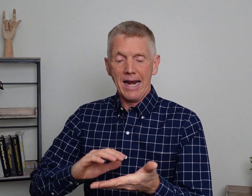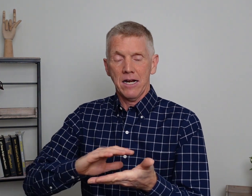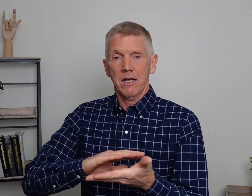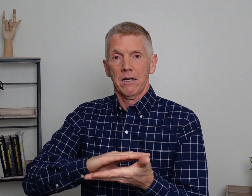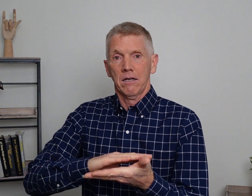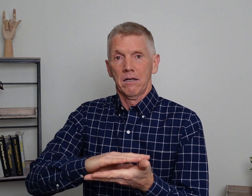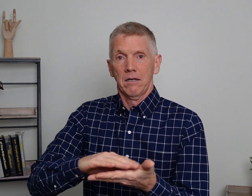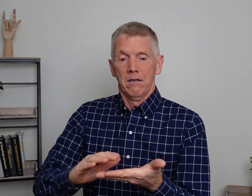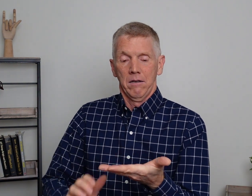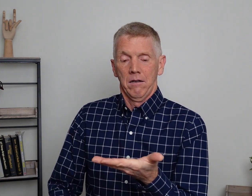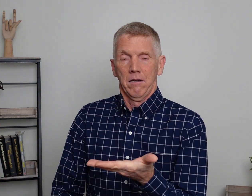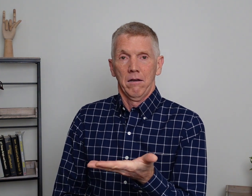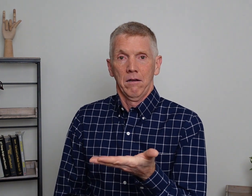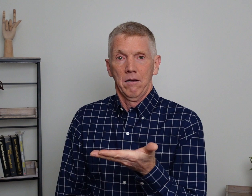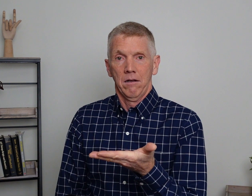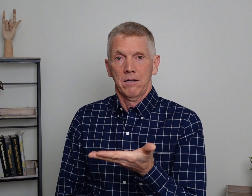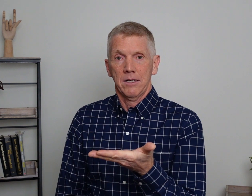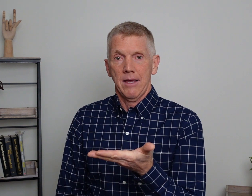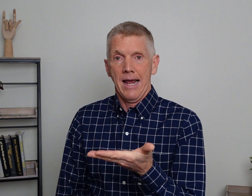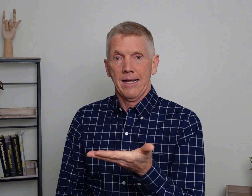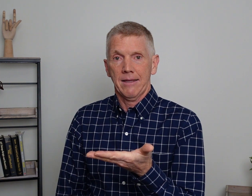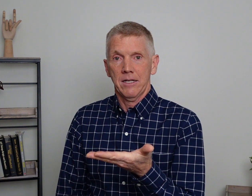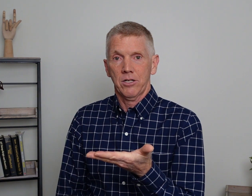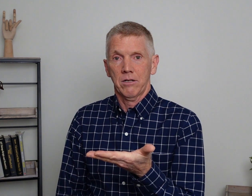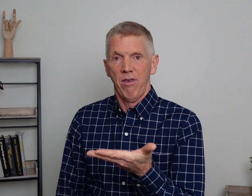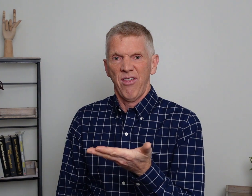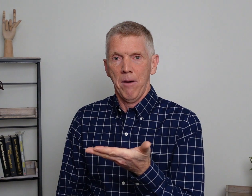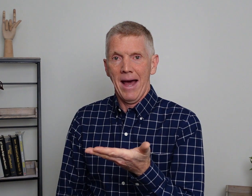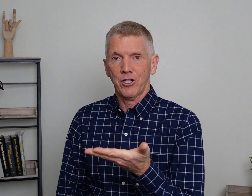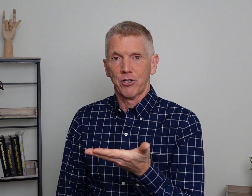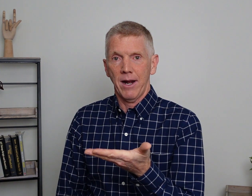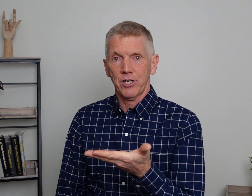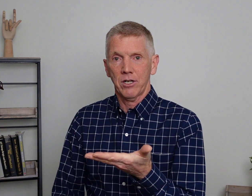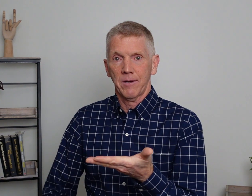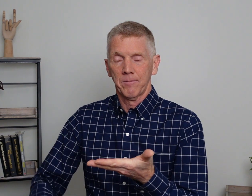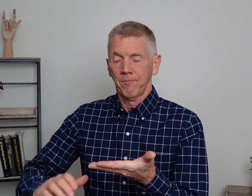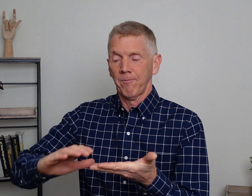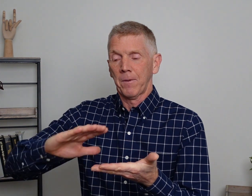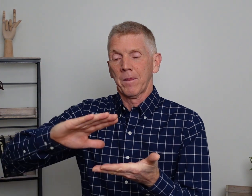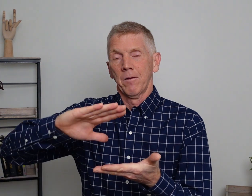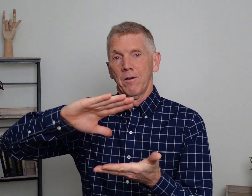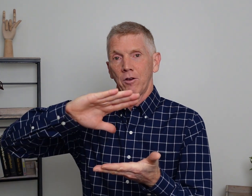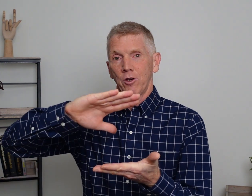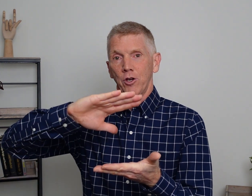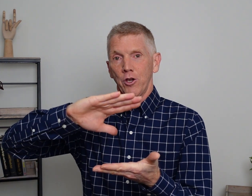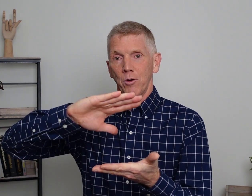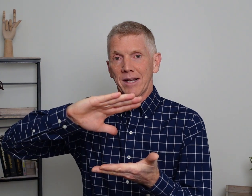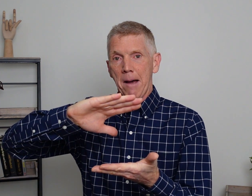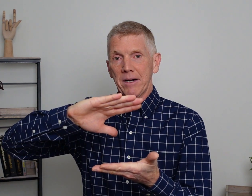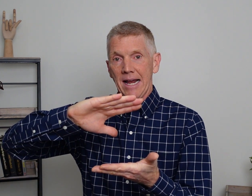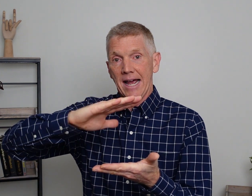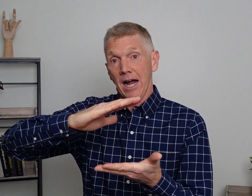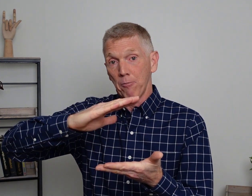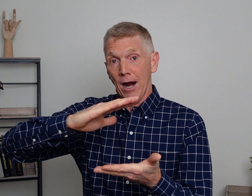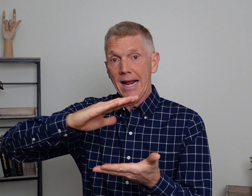sign, see the hand like this? Thumb outstretched. Your dominant hand, I'm